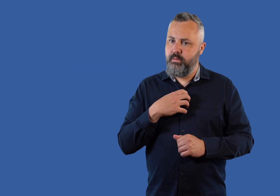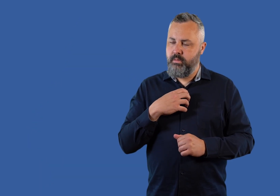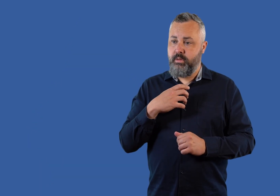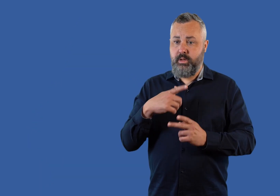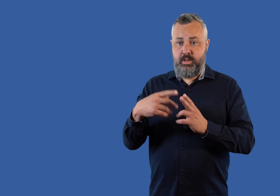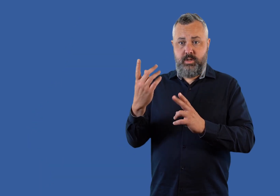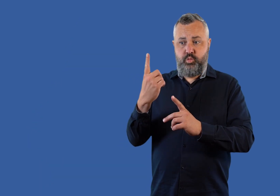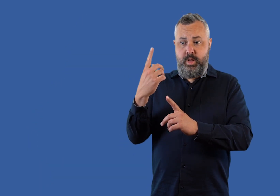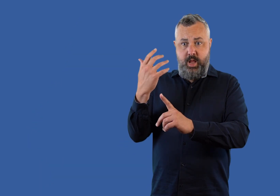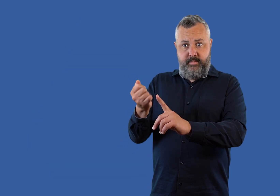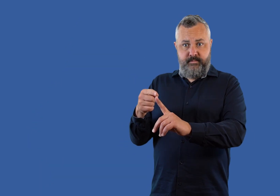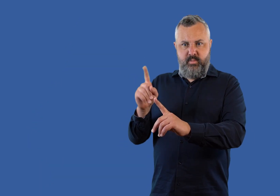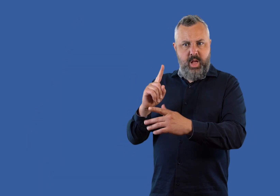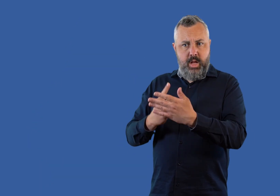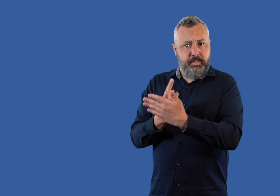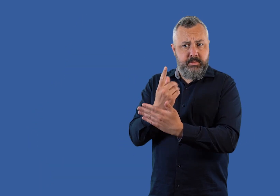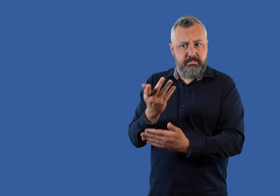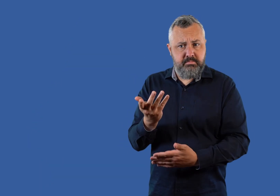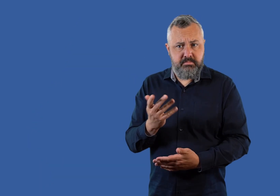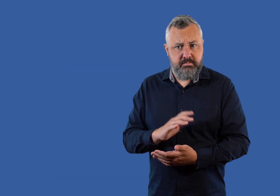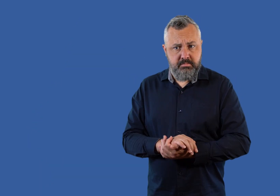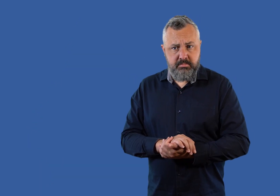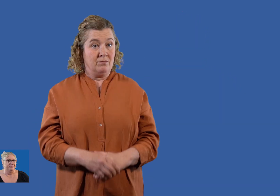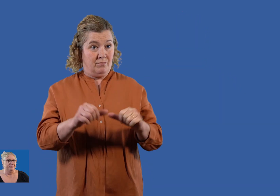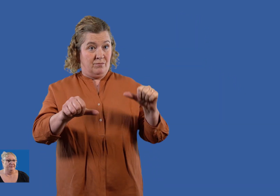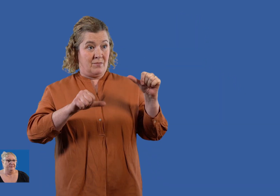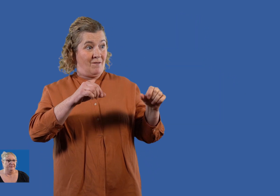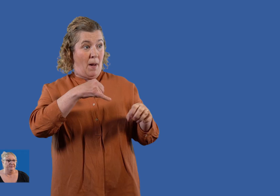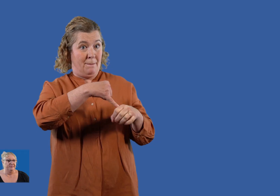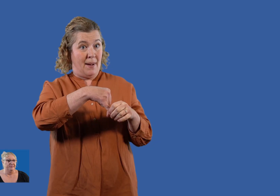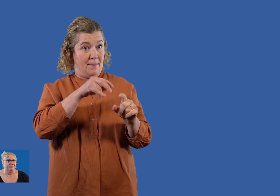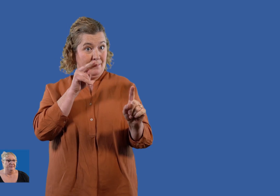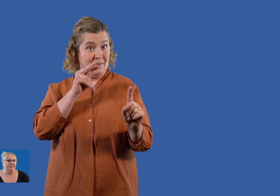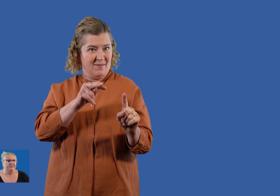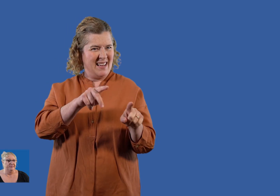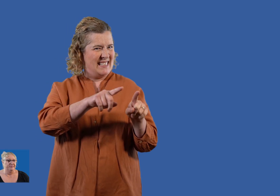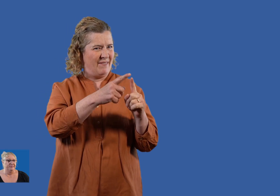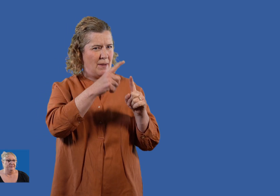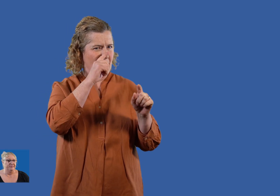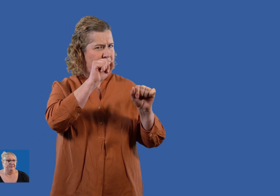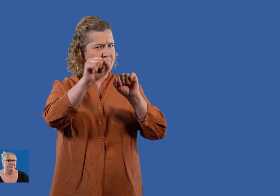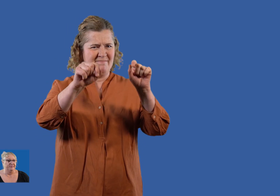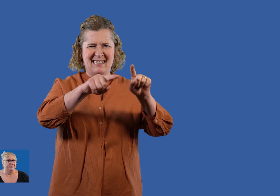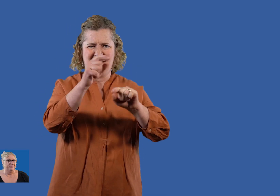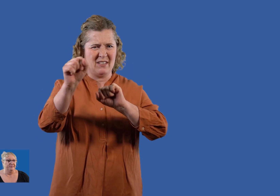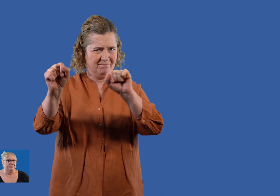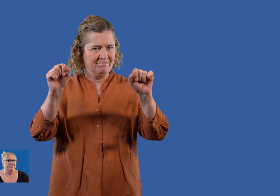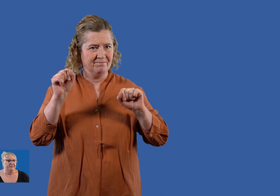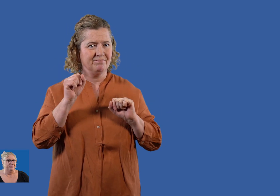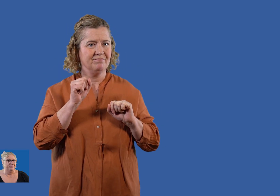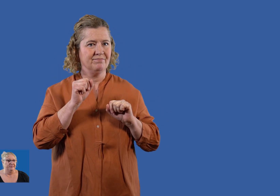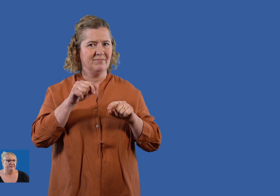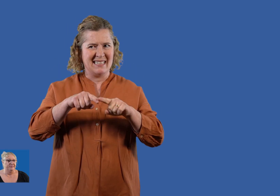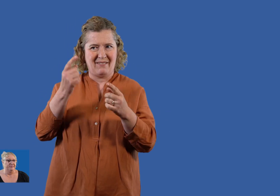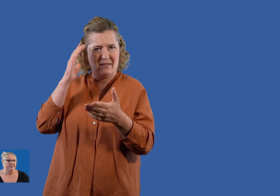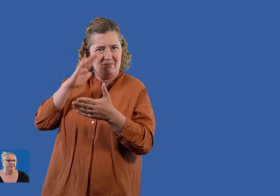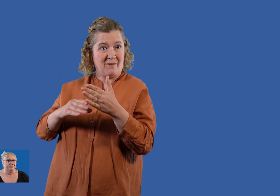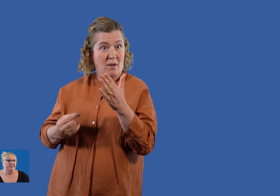what happens when someone has this? Okay, so the clinical picture of someone who suffers from this is complex. It differs from